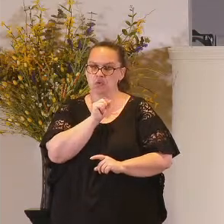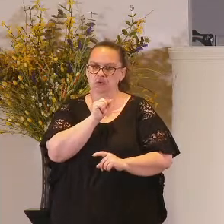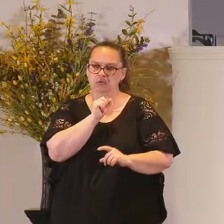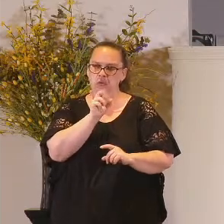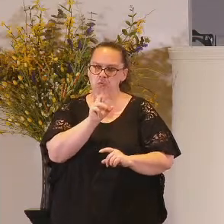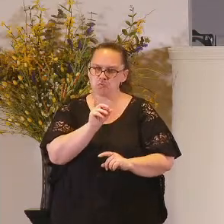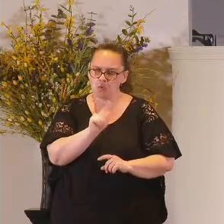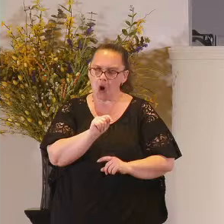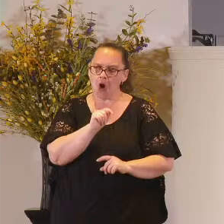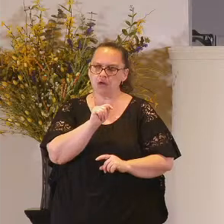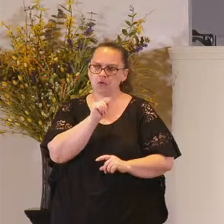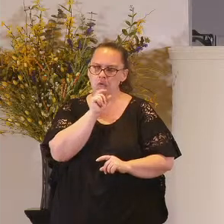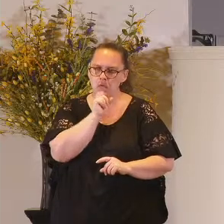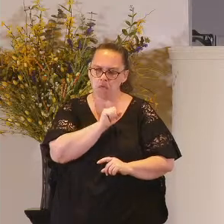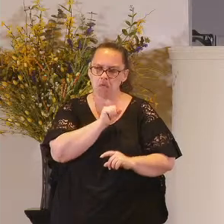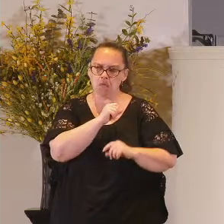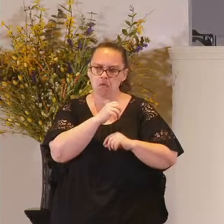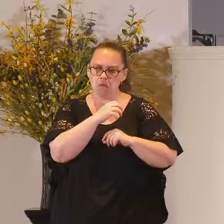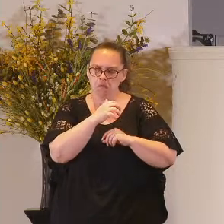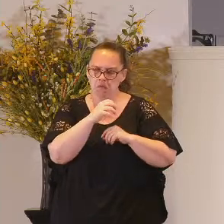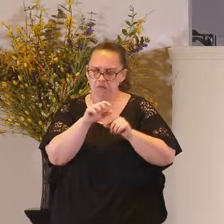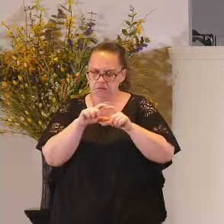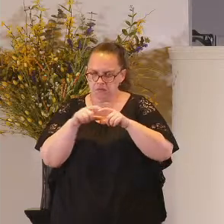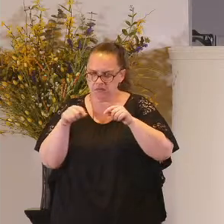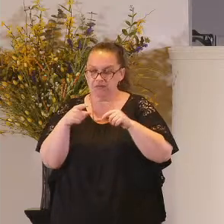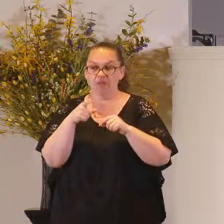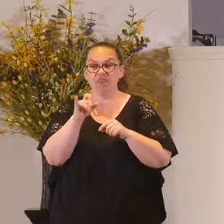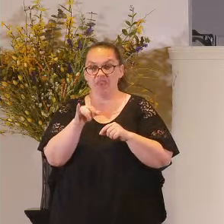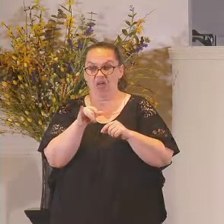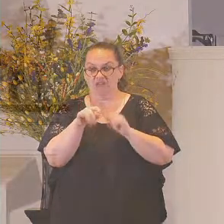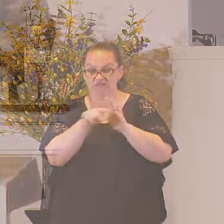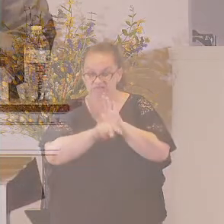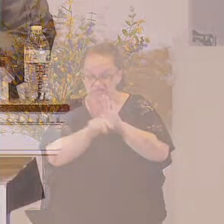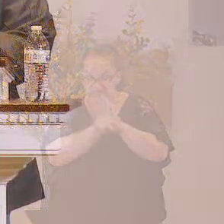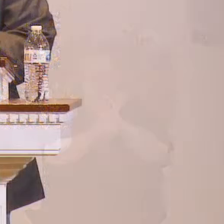leaven, on the other hand, is a big problem.